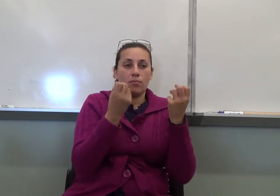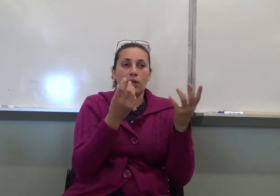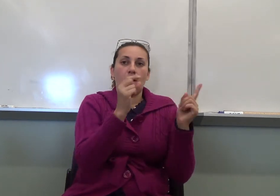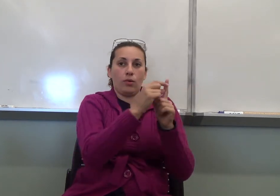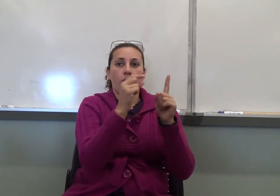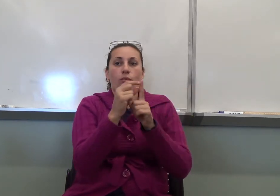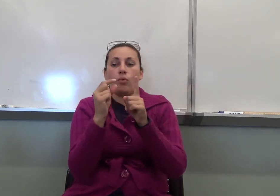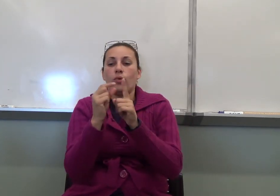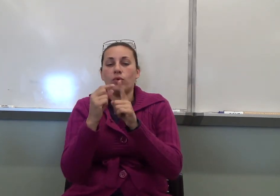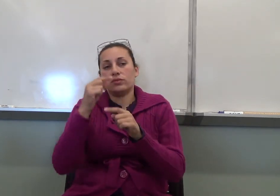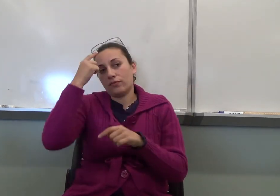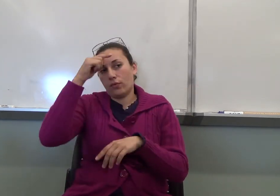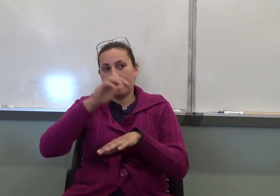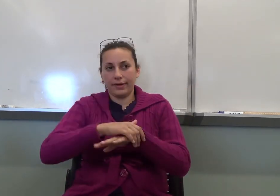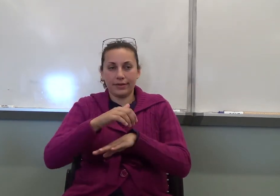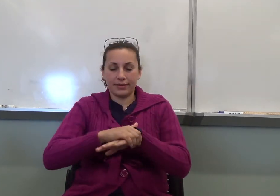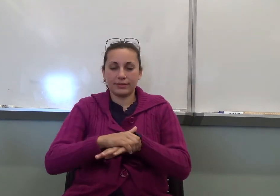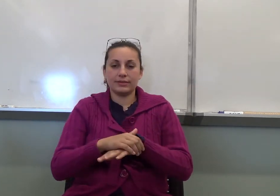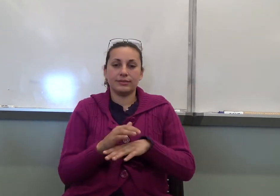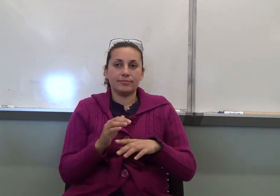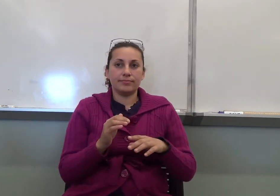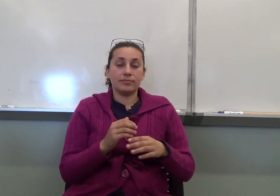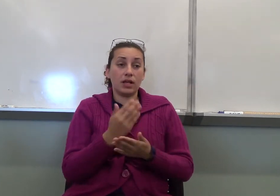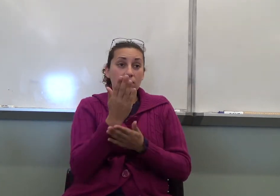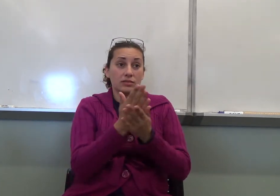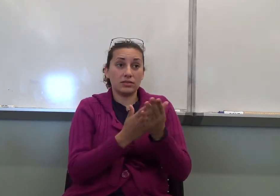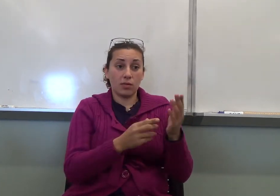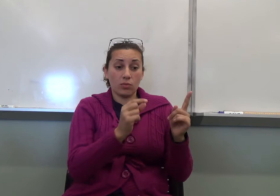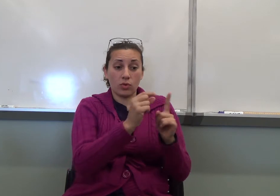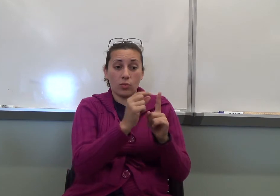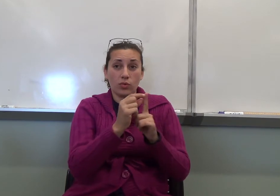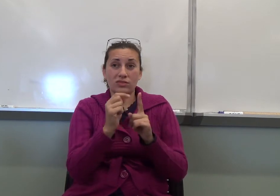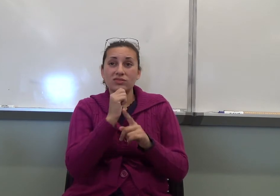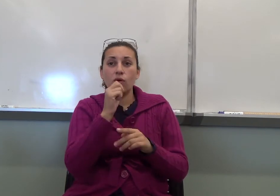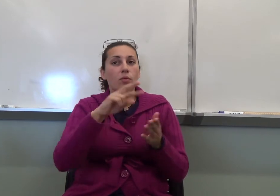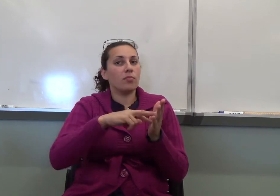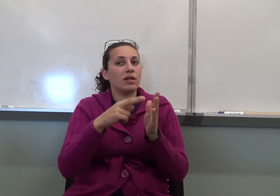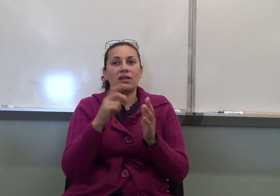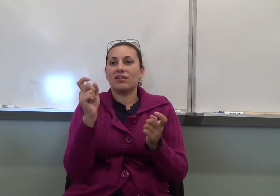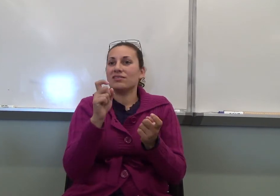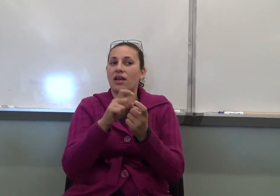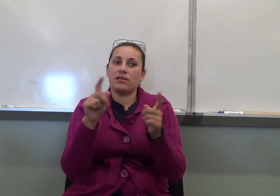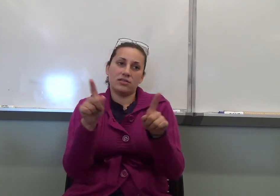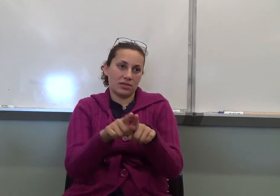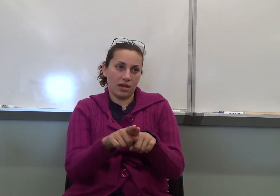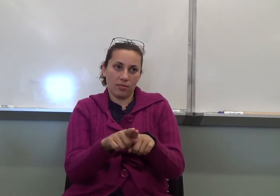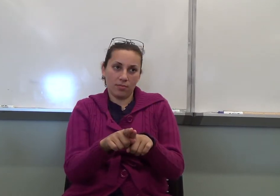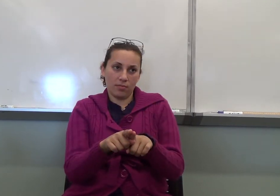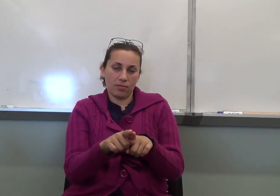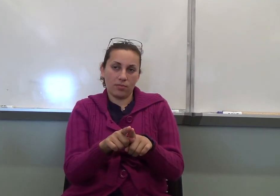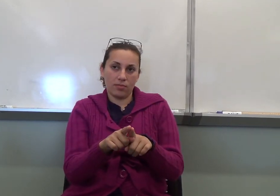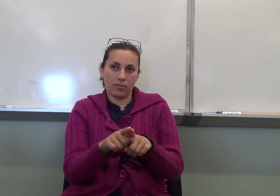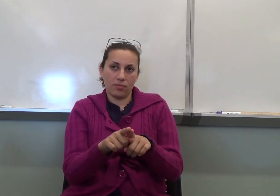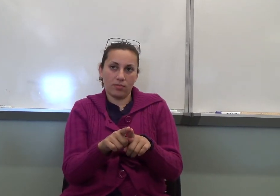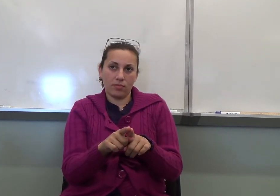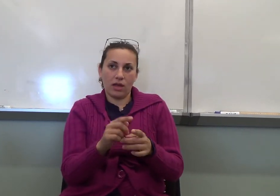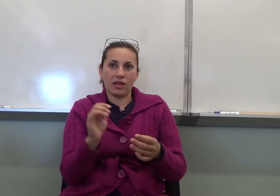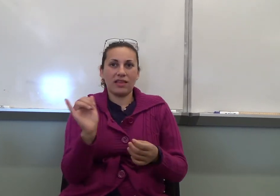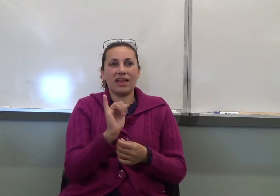forth, some of the words don't mean exactly the same thing in terms of the order of minuend and subtrahend. We'll get to that in